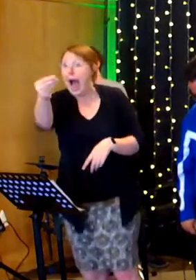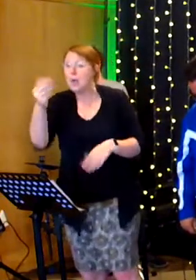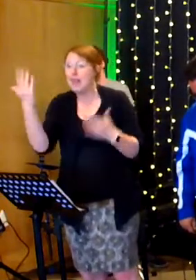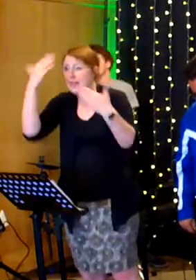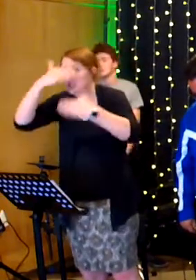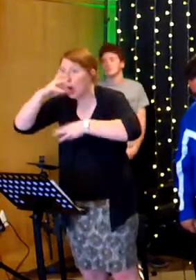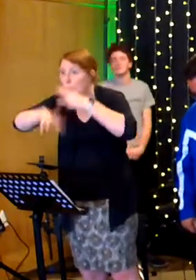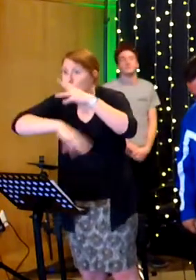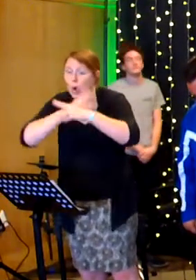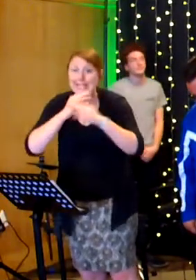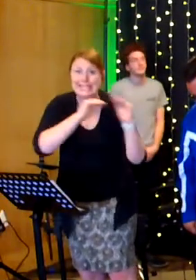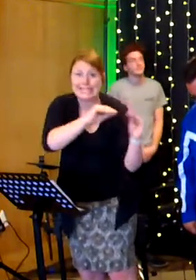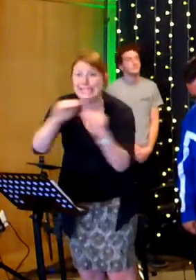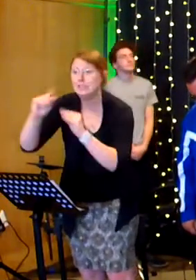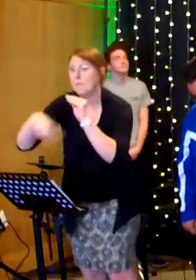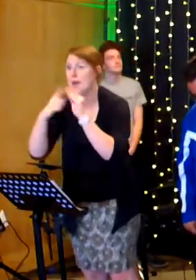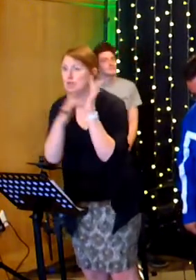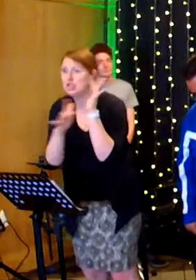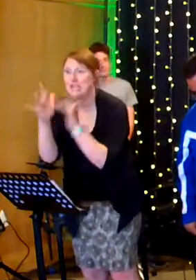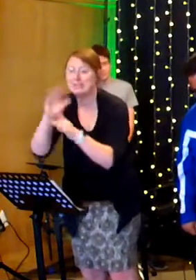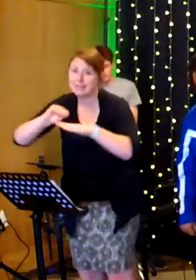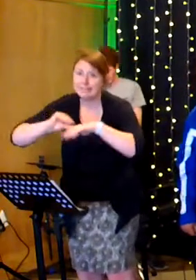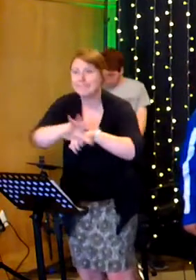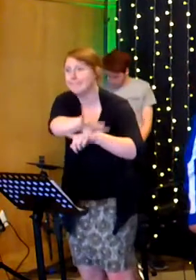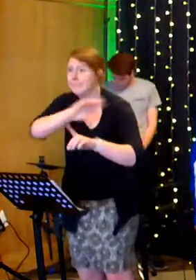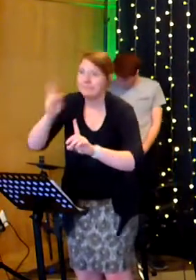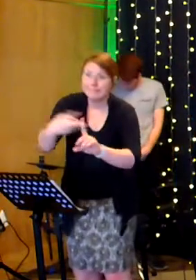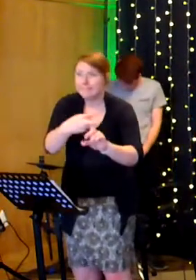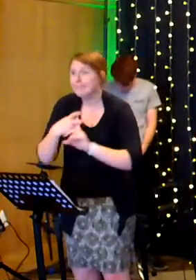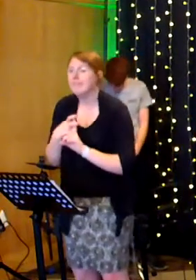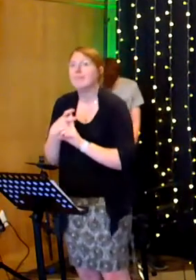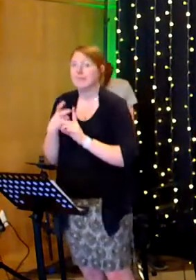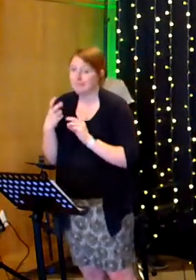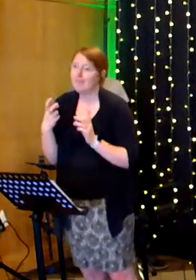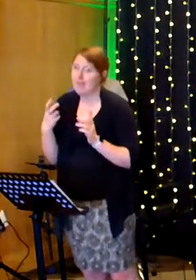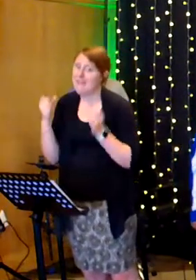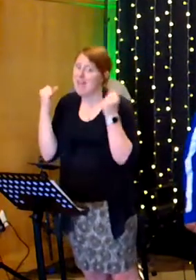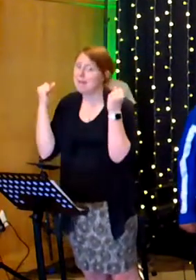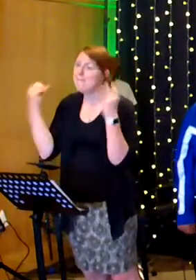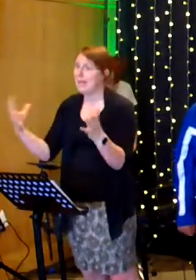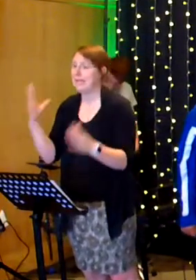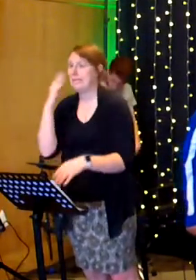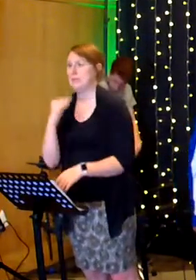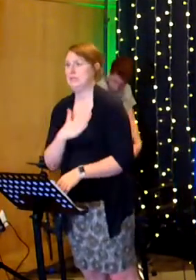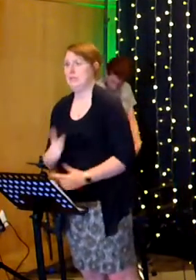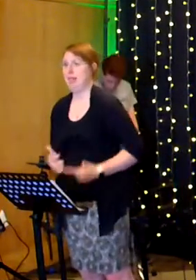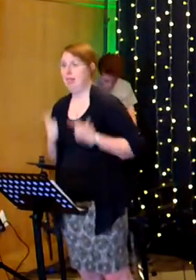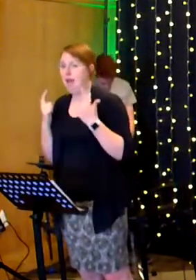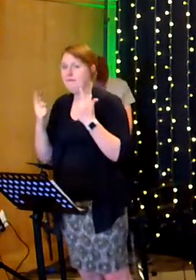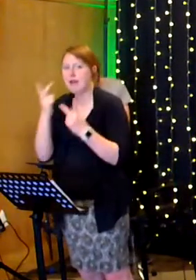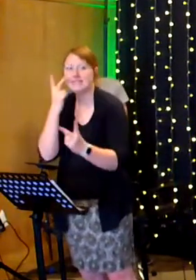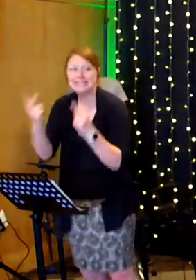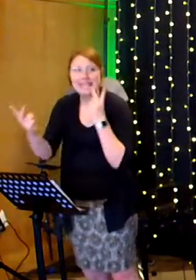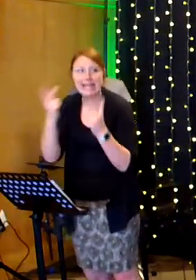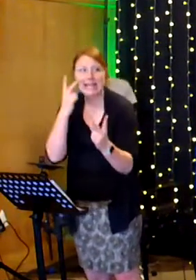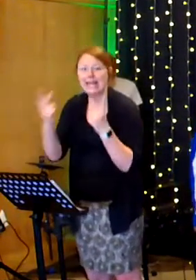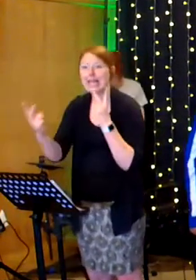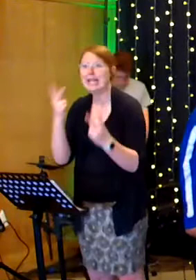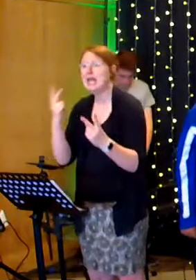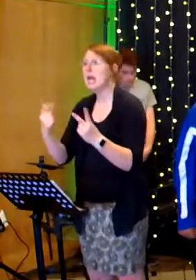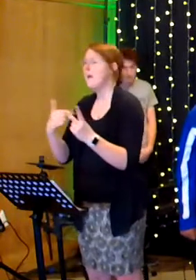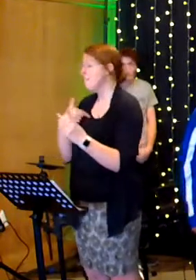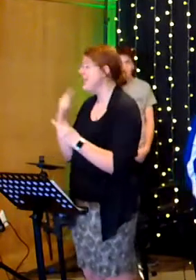of Christ to people that need it. And I've had lots of experiences in my life where I've seen my